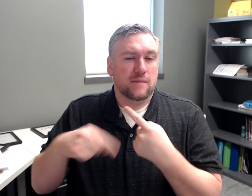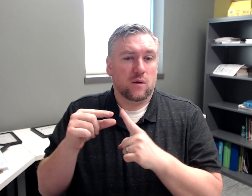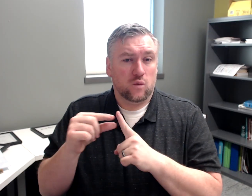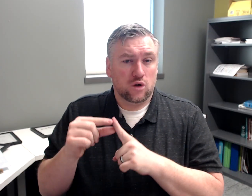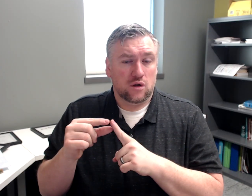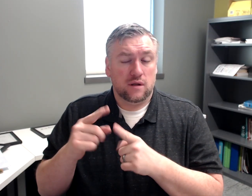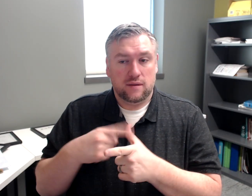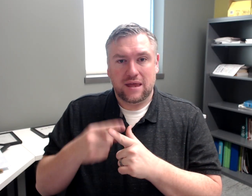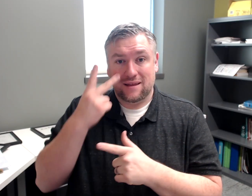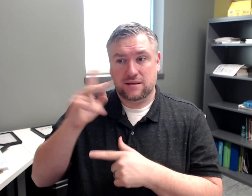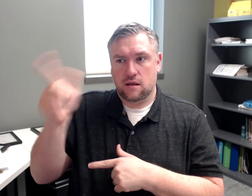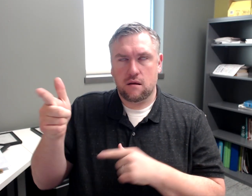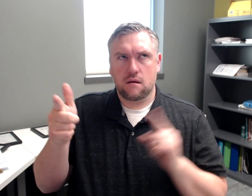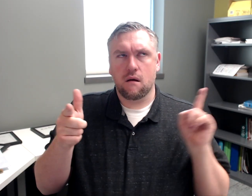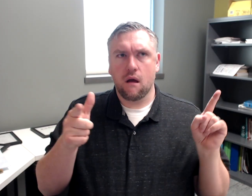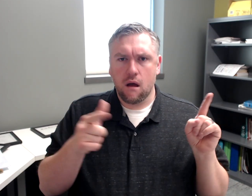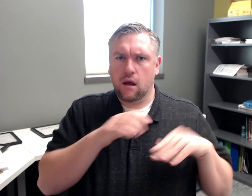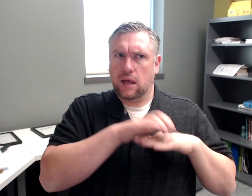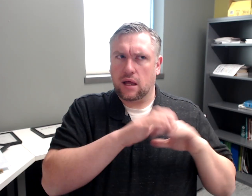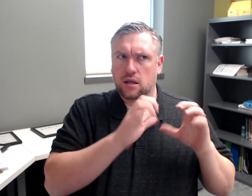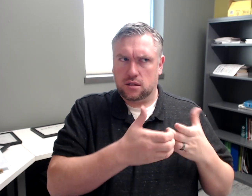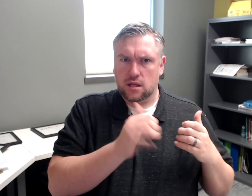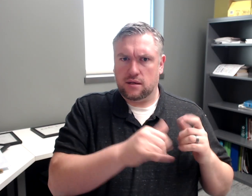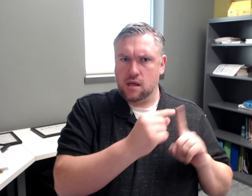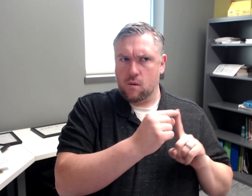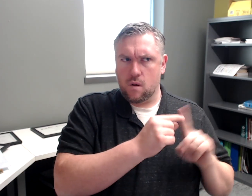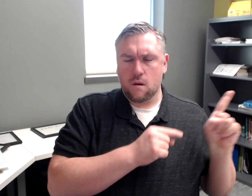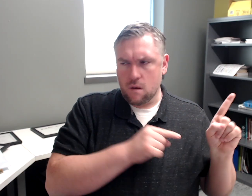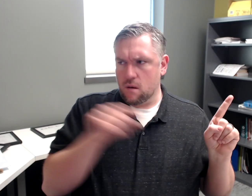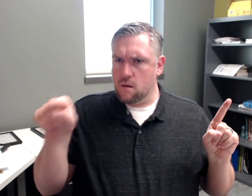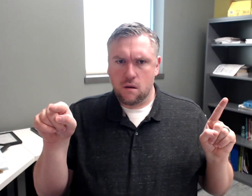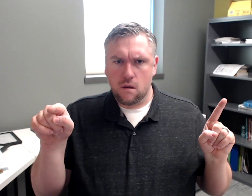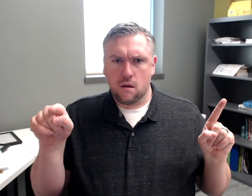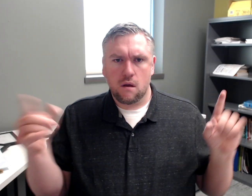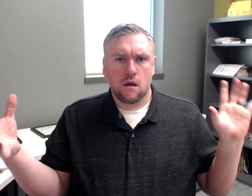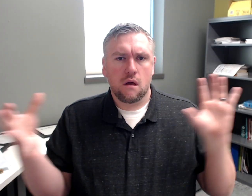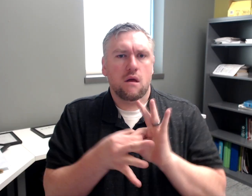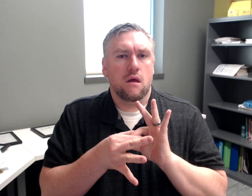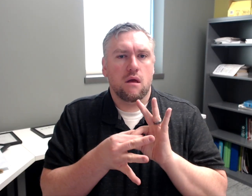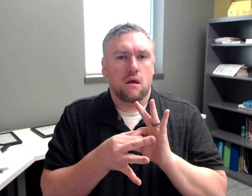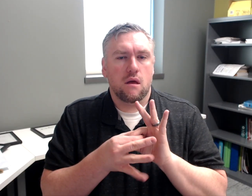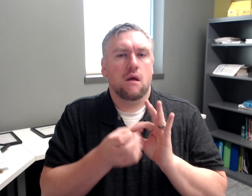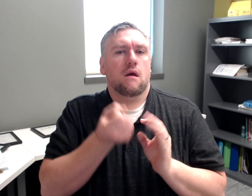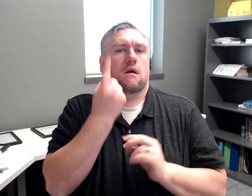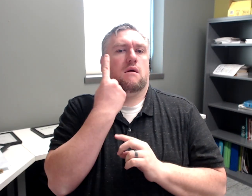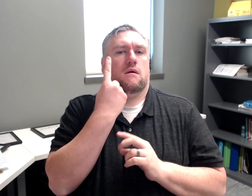learning, anchor that word. So when they see it in other places, they can know where to connect meaning to.